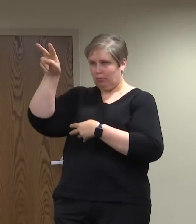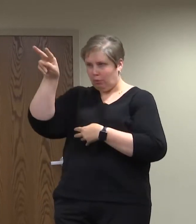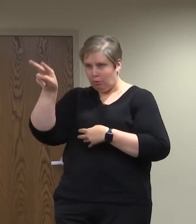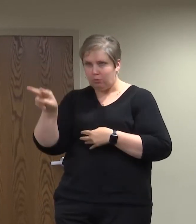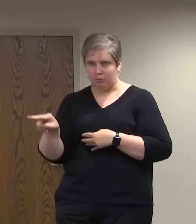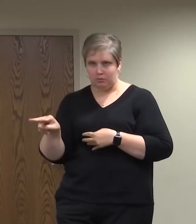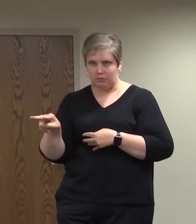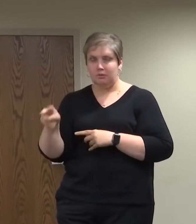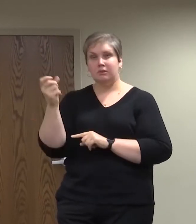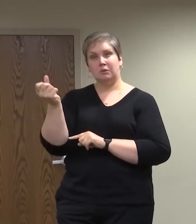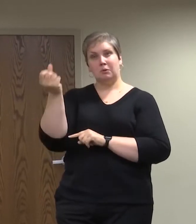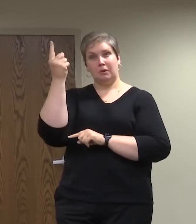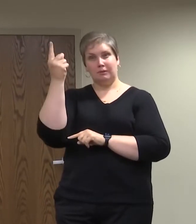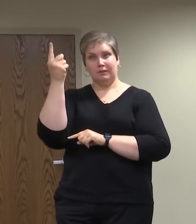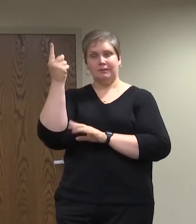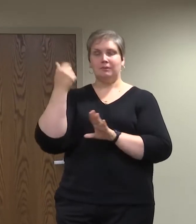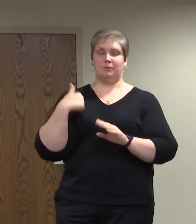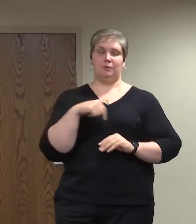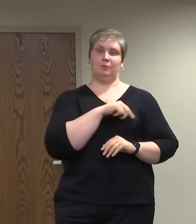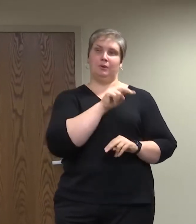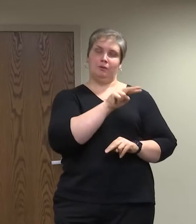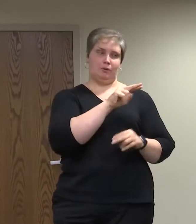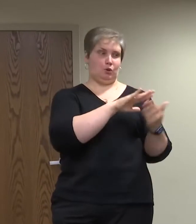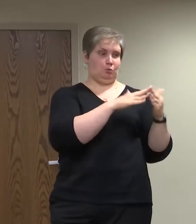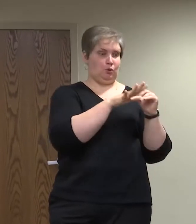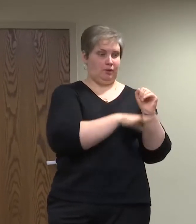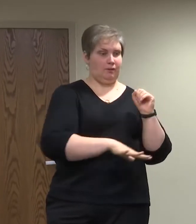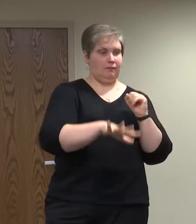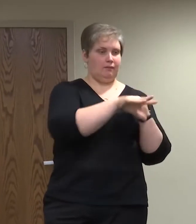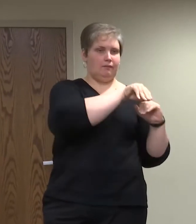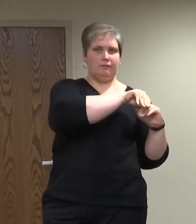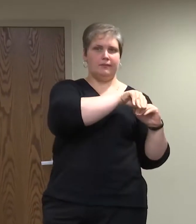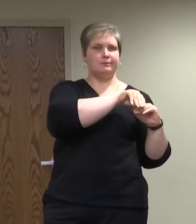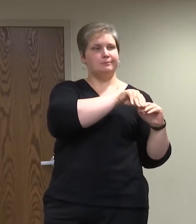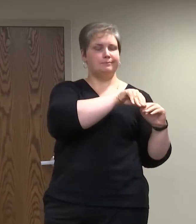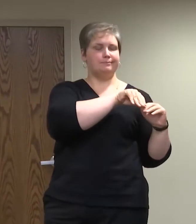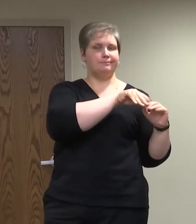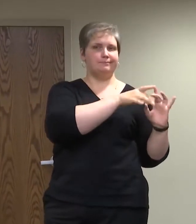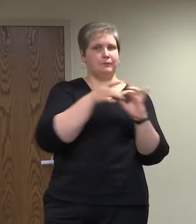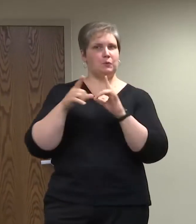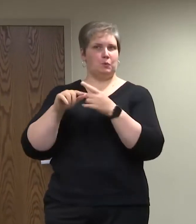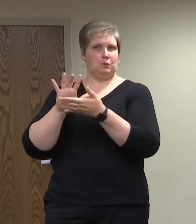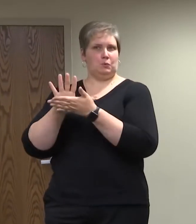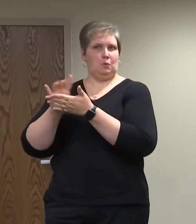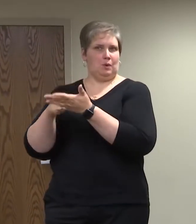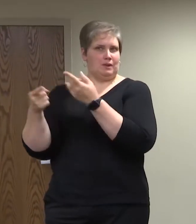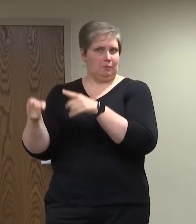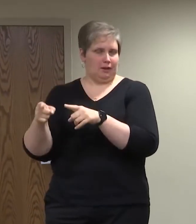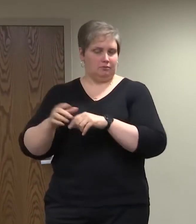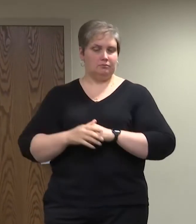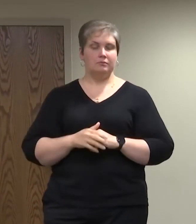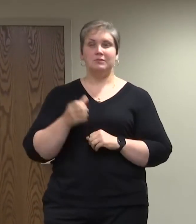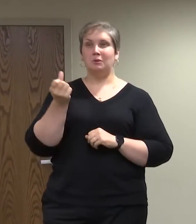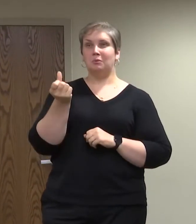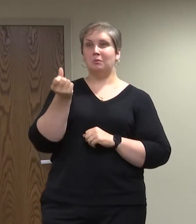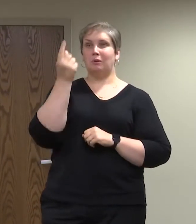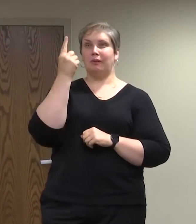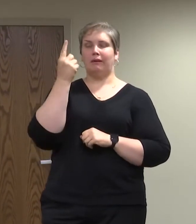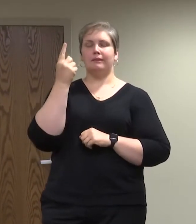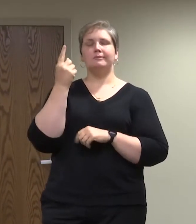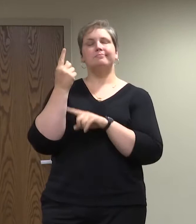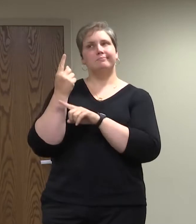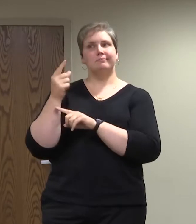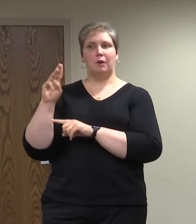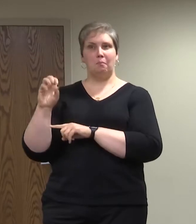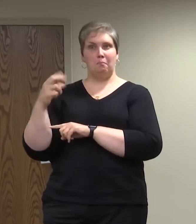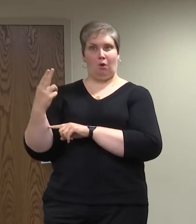is going on in that particular school environment. So unlike what we did in March, where we might have the whole entire school system